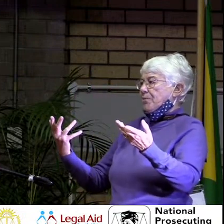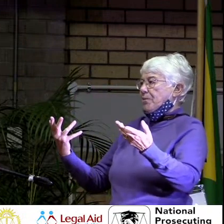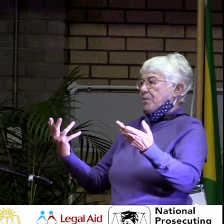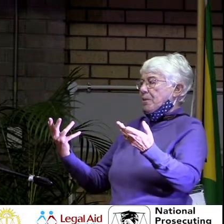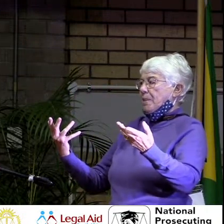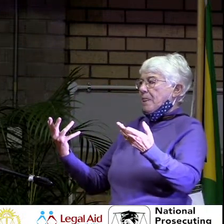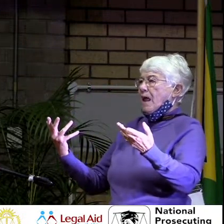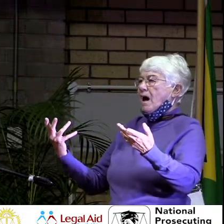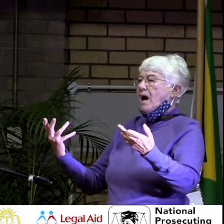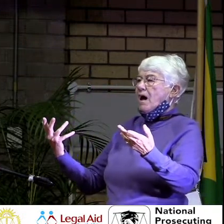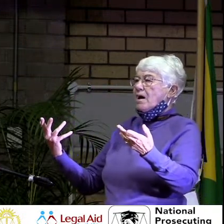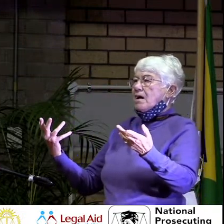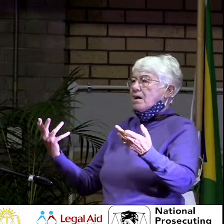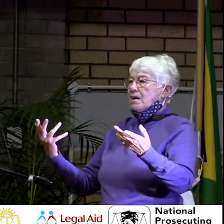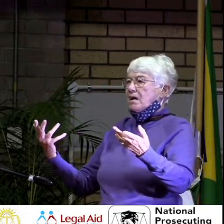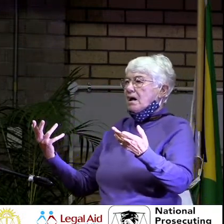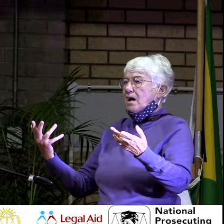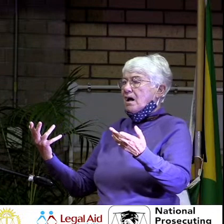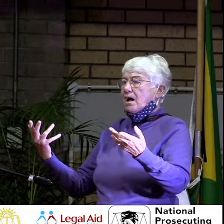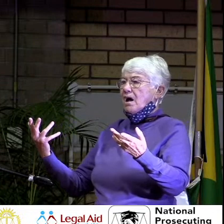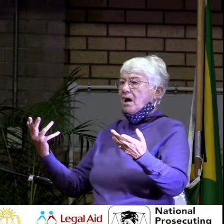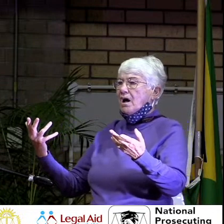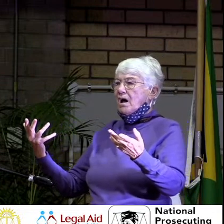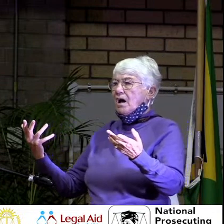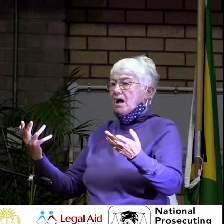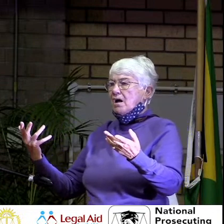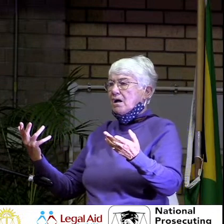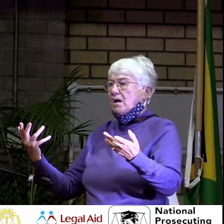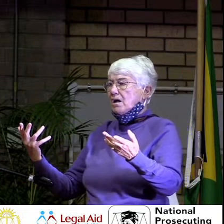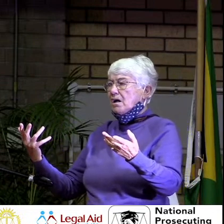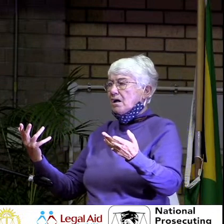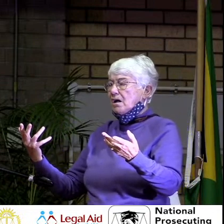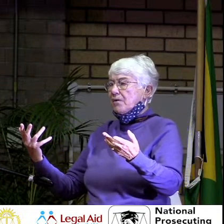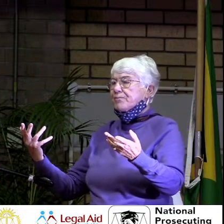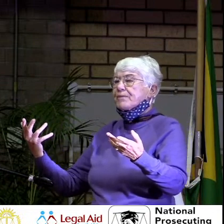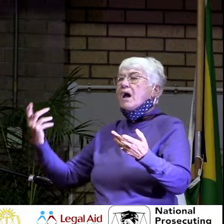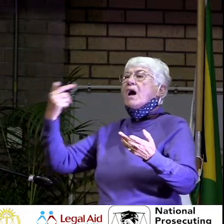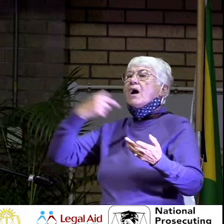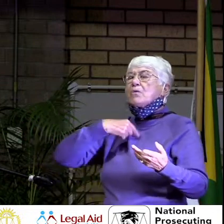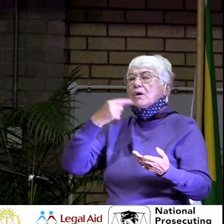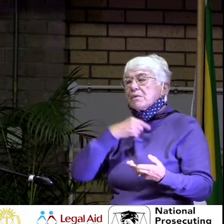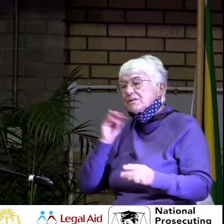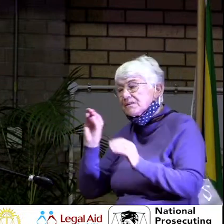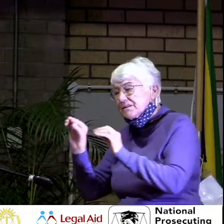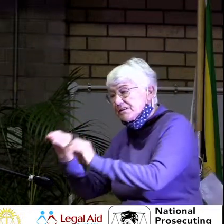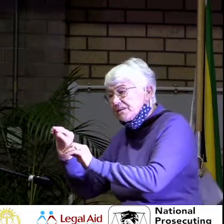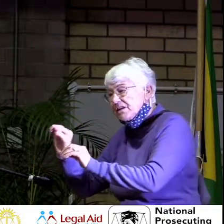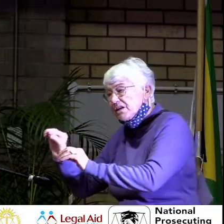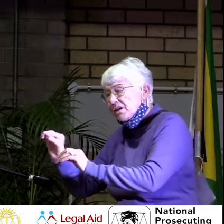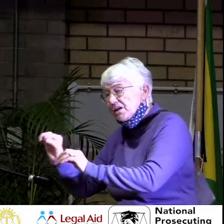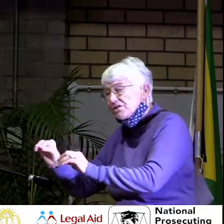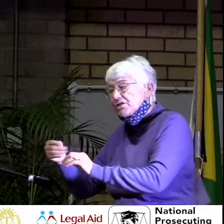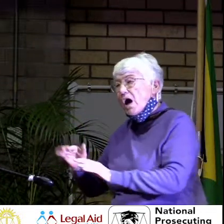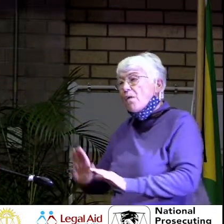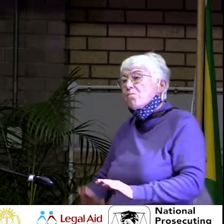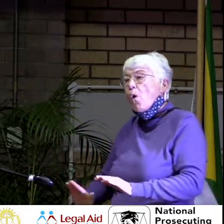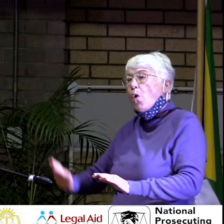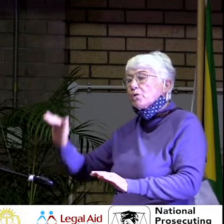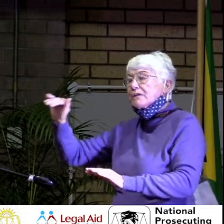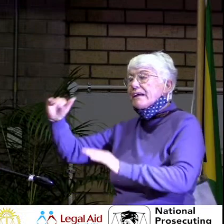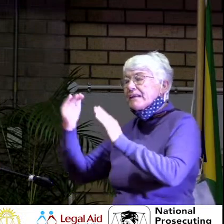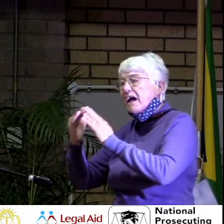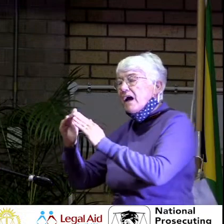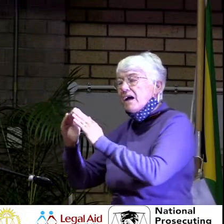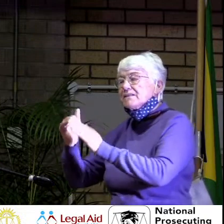must teach our boys that they are who they are because women are. We need to challenge